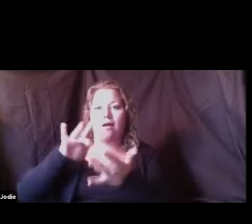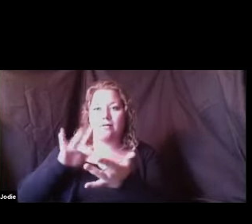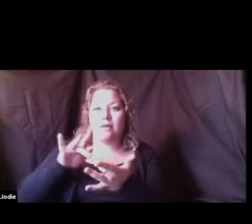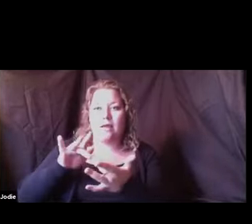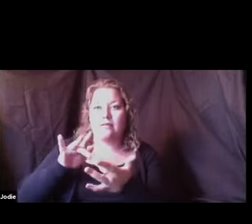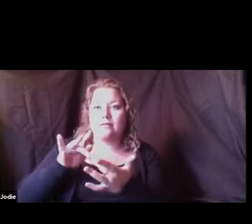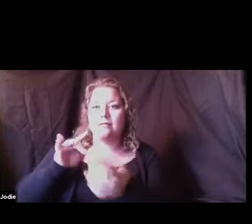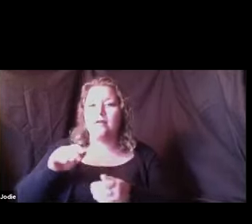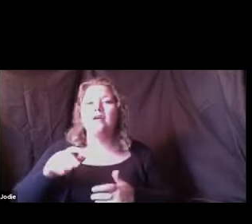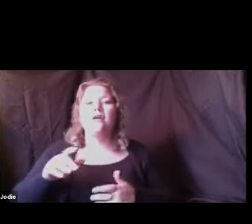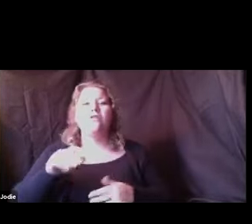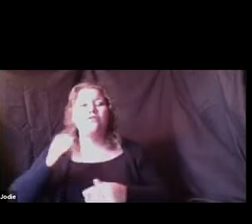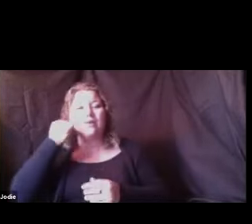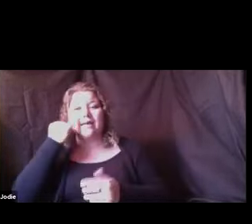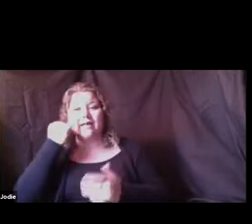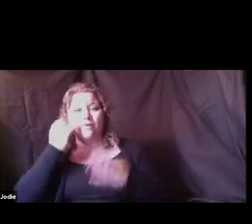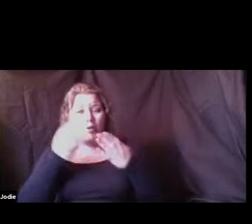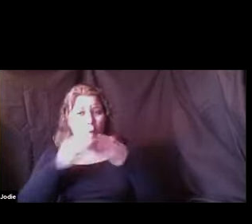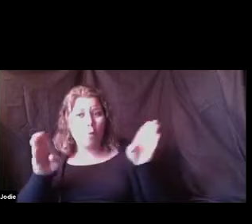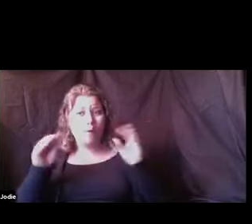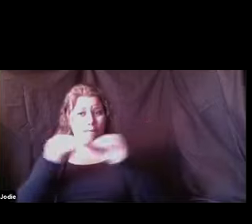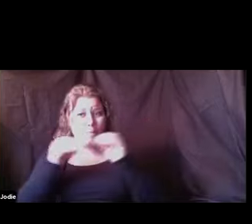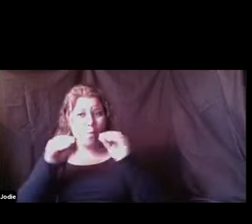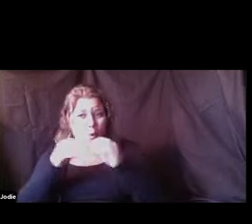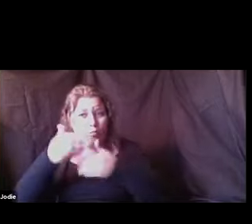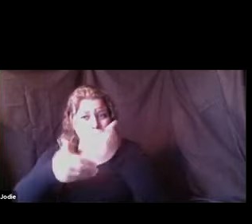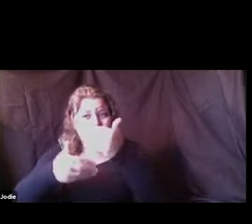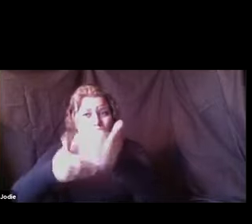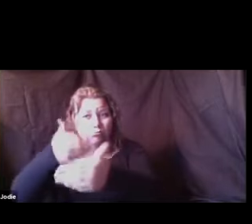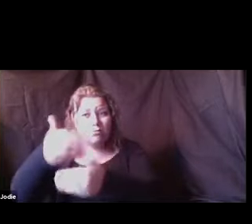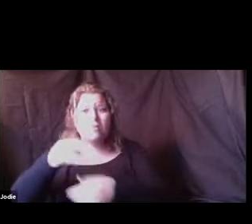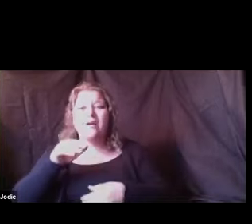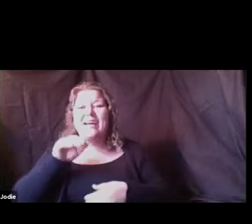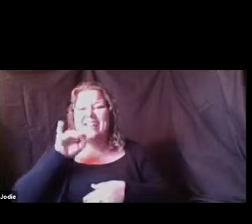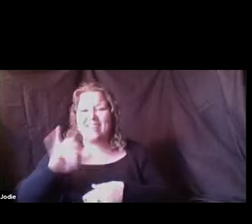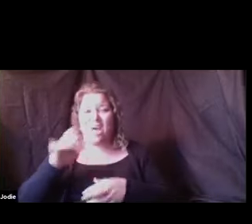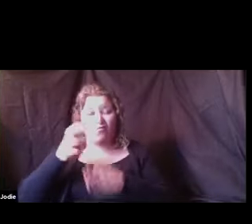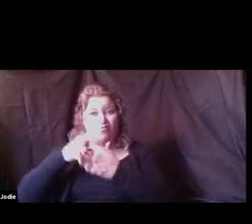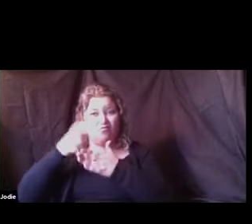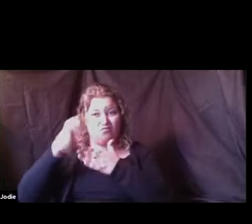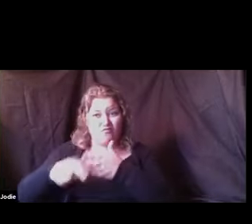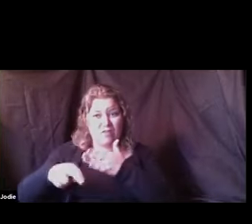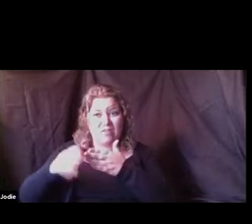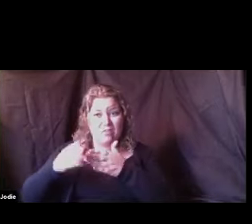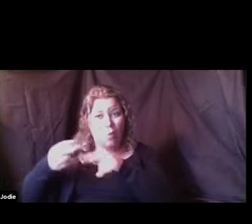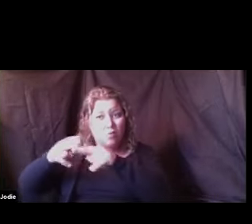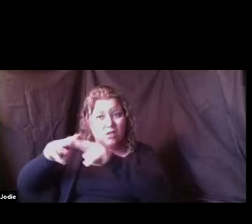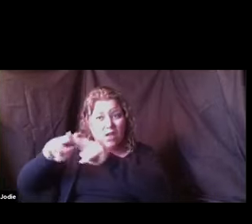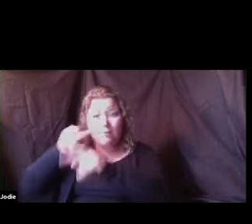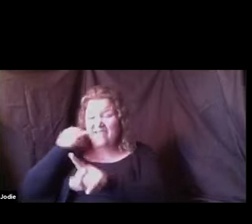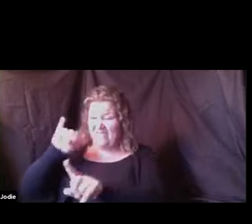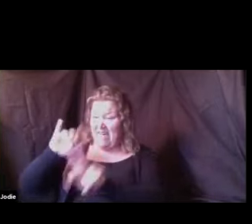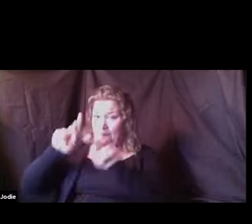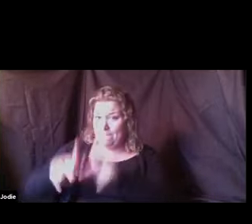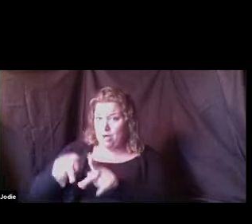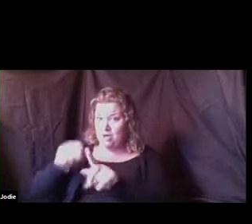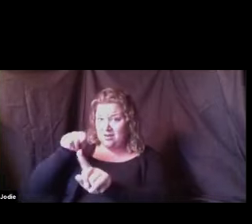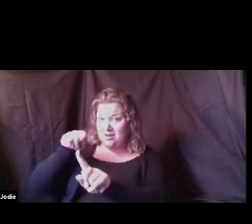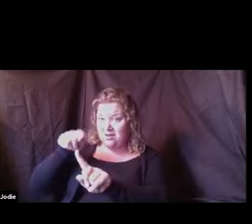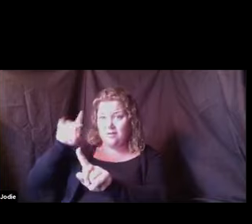and have less restrictions, that risk goes up, that the number of contacts gets bigger, and